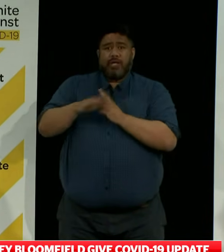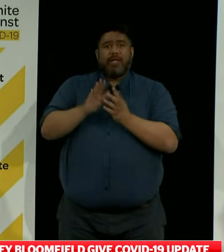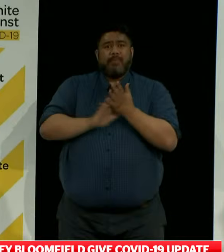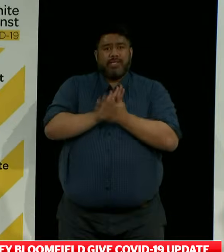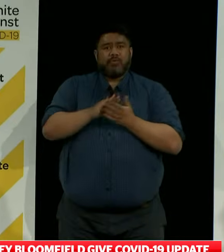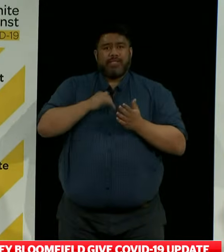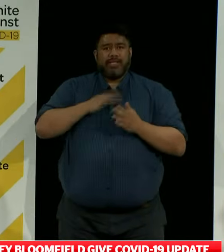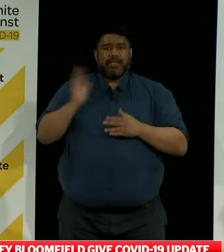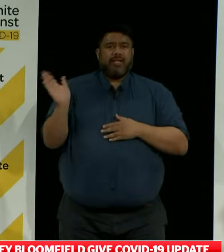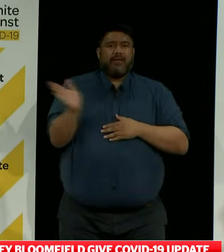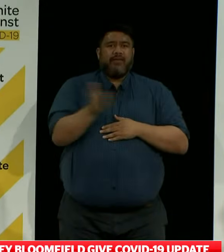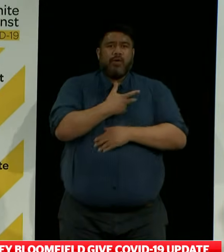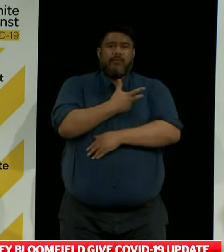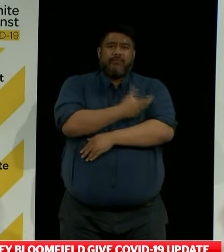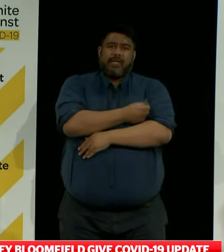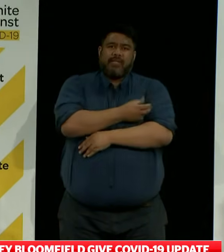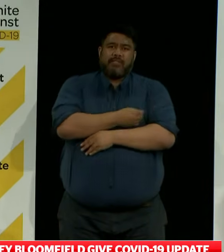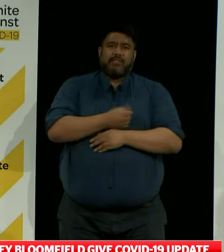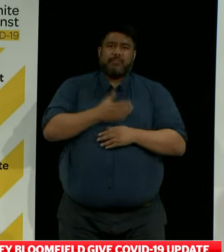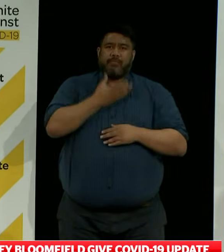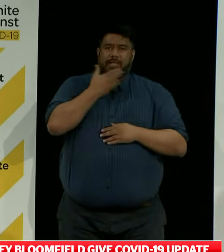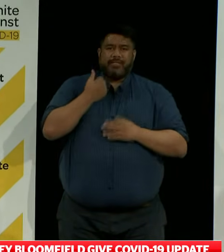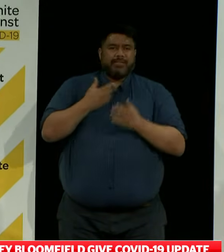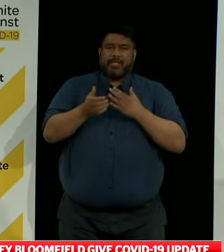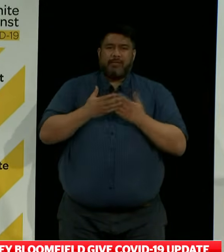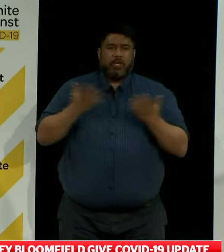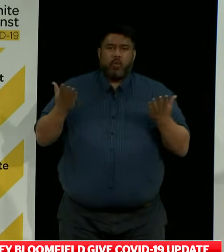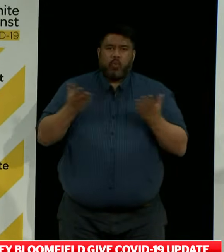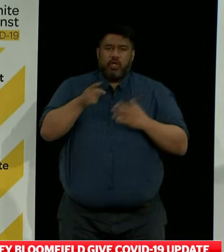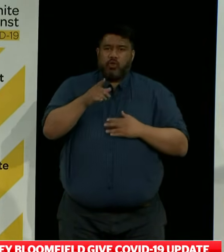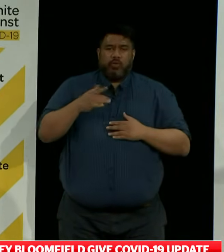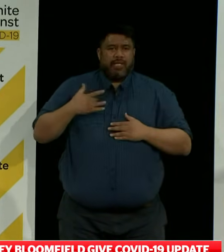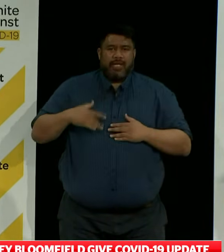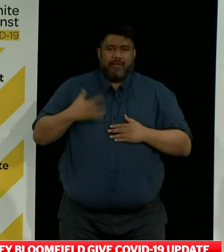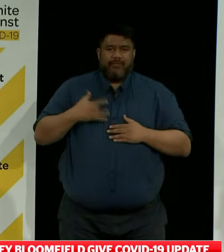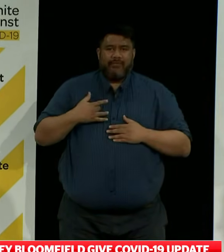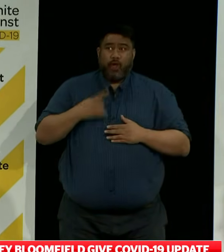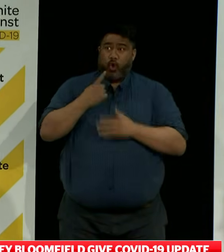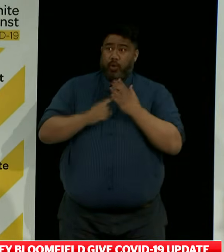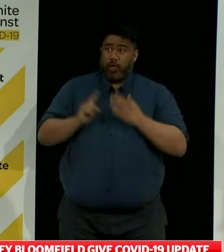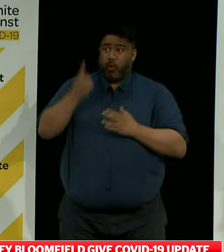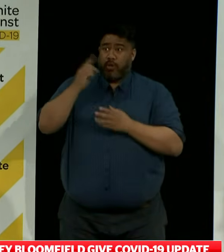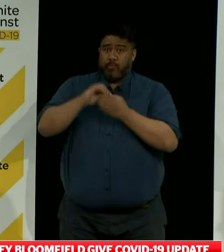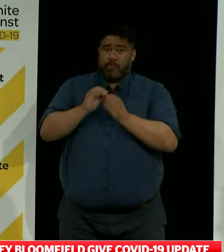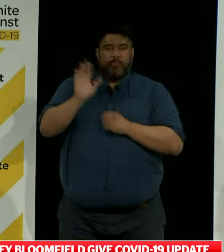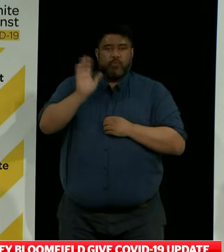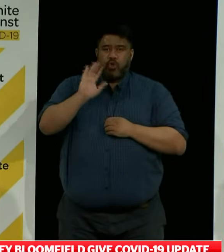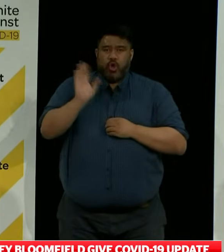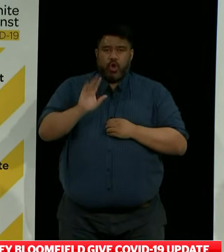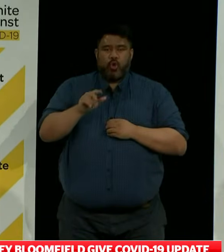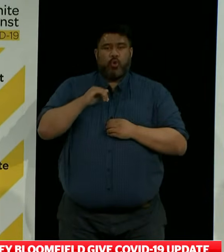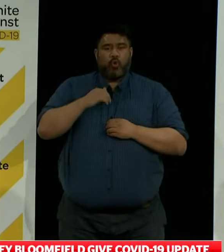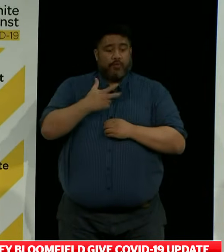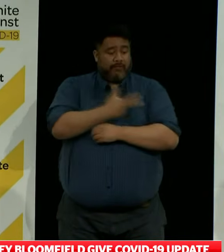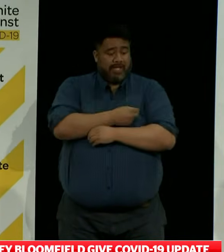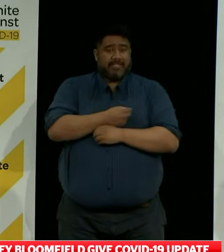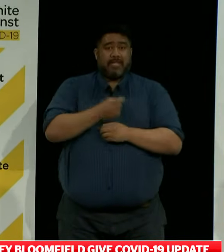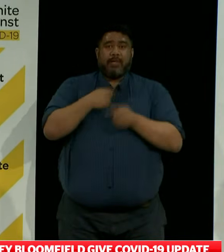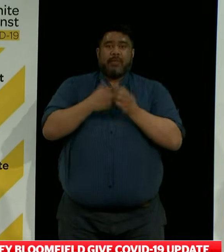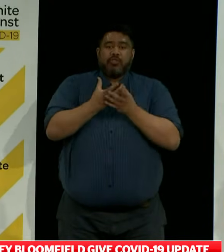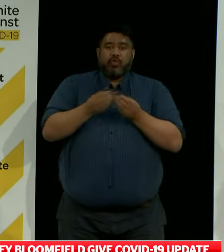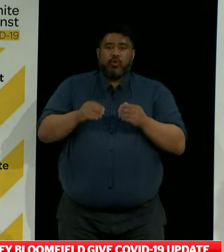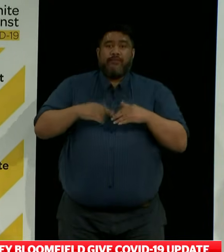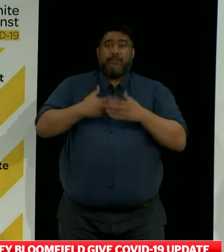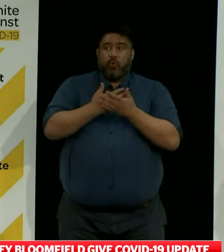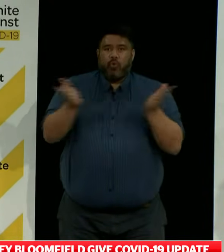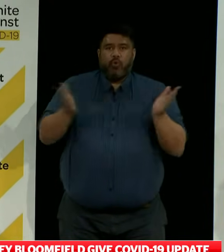but we need everyone to do their bit wherever you live. This is not an Auckland problem, but rather a solution that only the team of